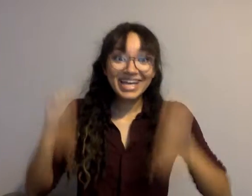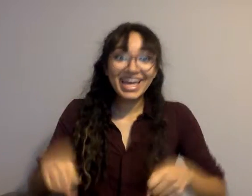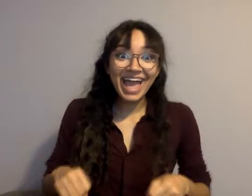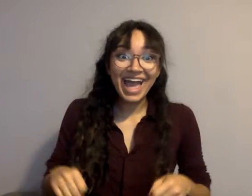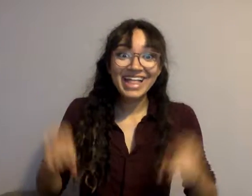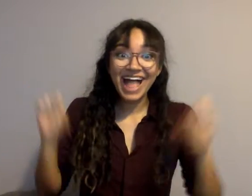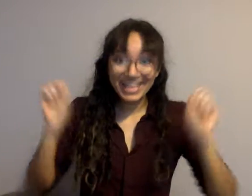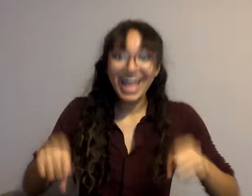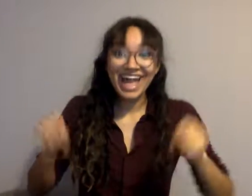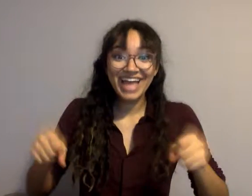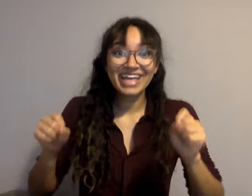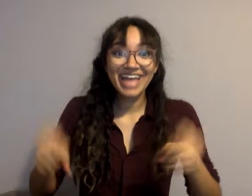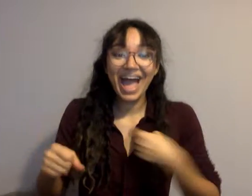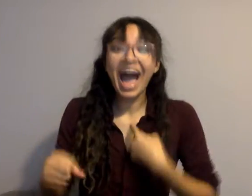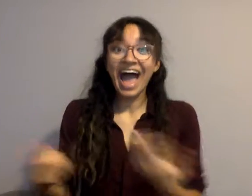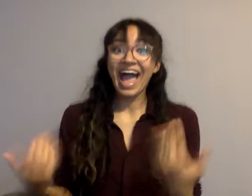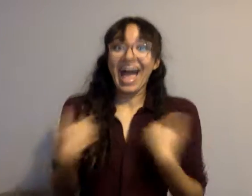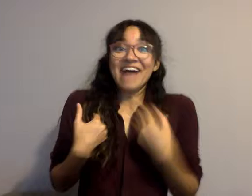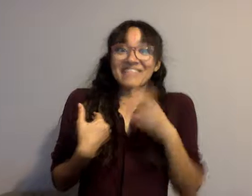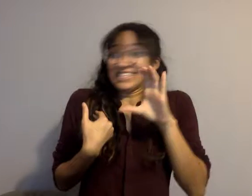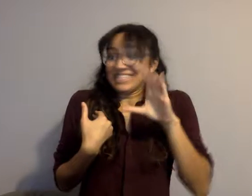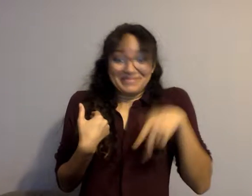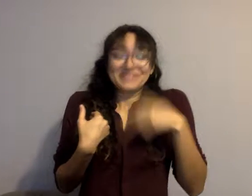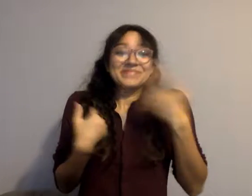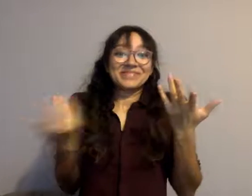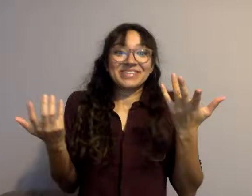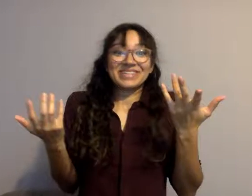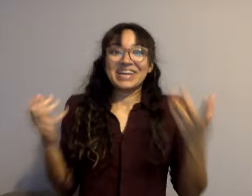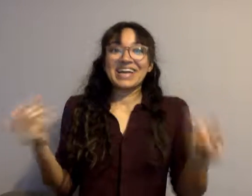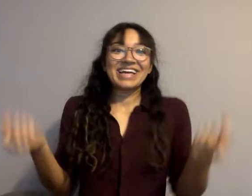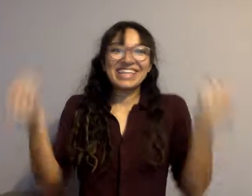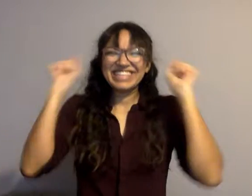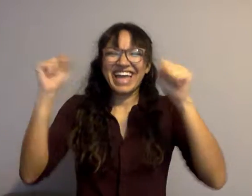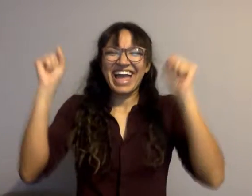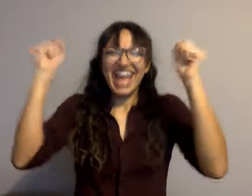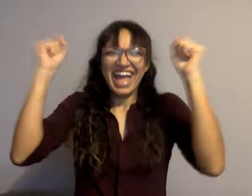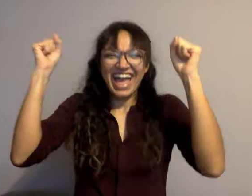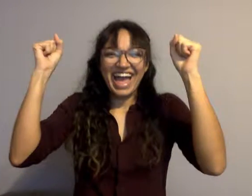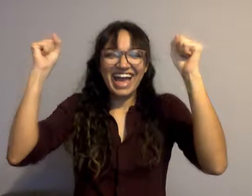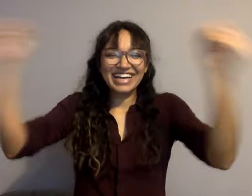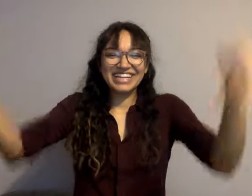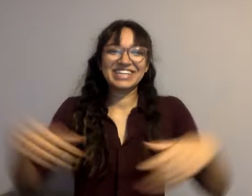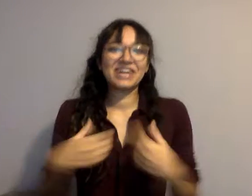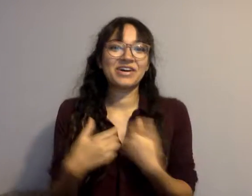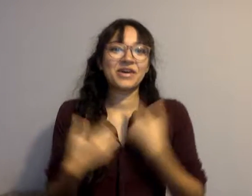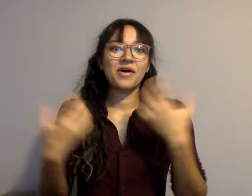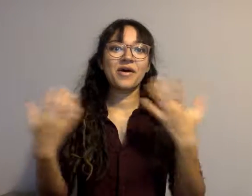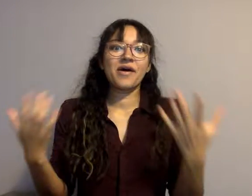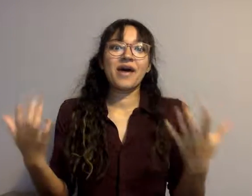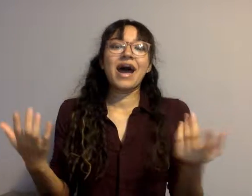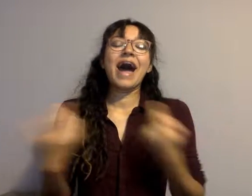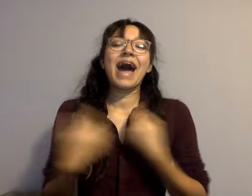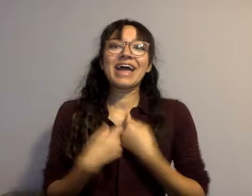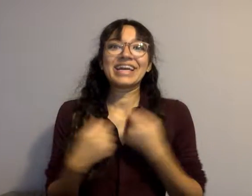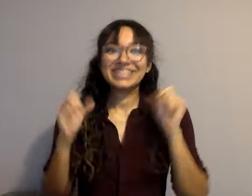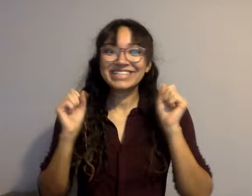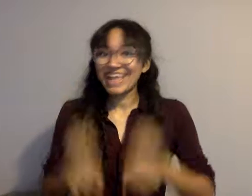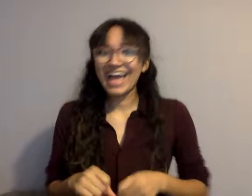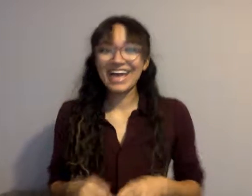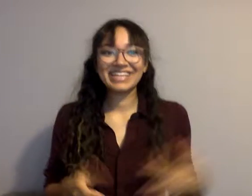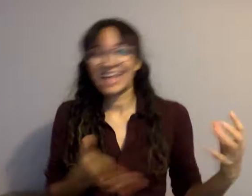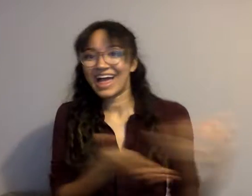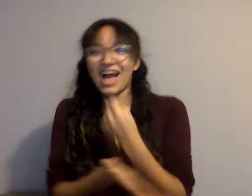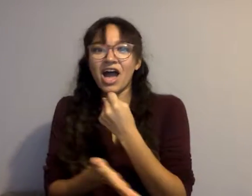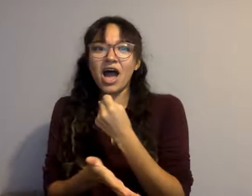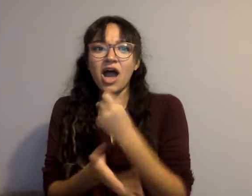part. I have cerebral palsy. Free at last, free at last. Thank God almighty I'm free at last. I